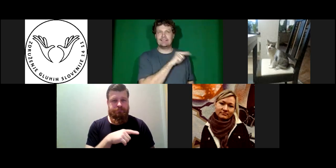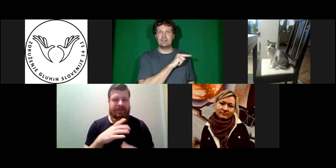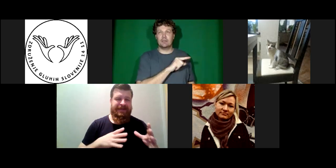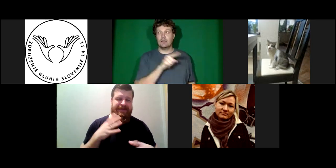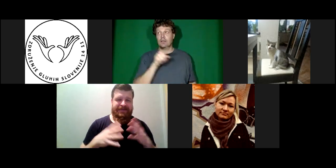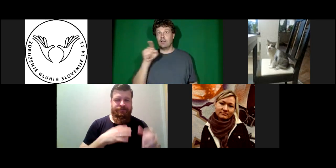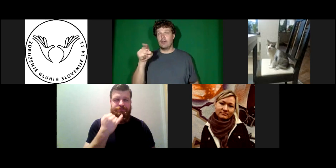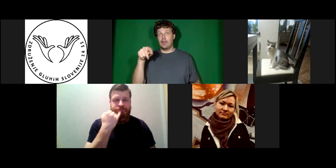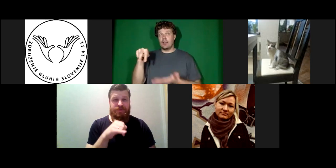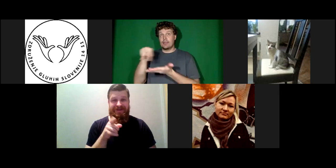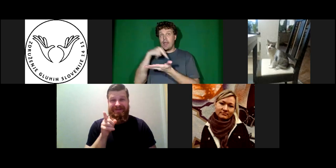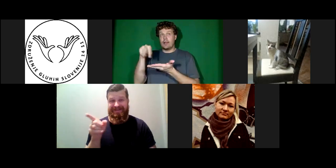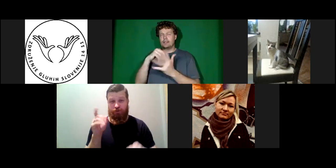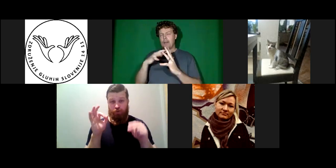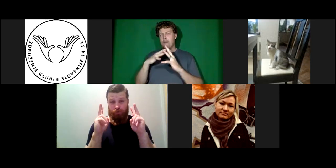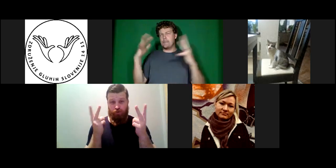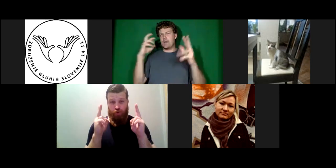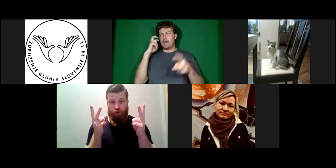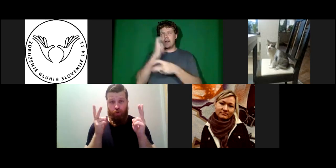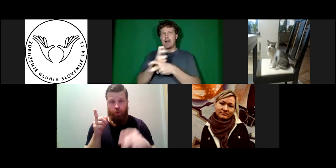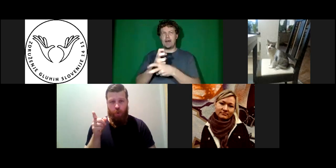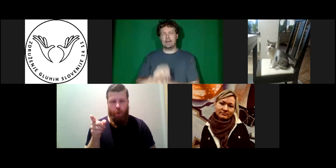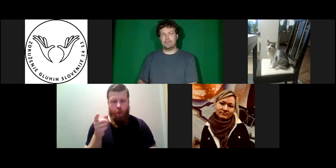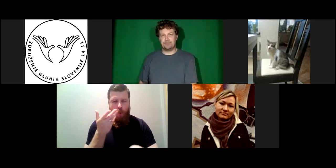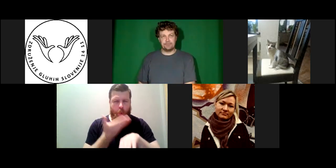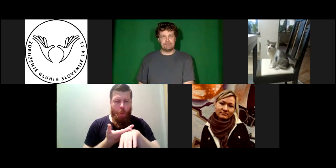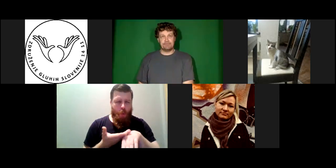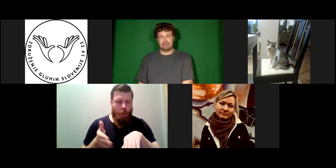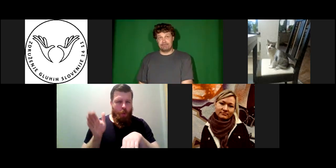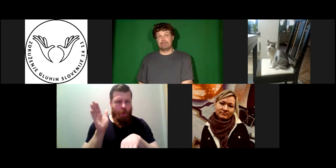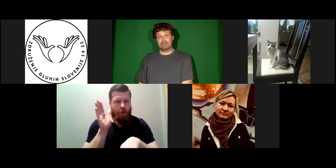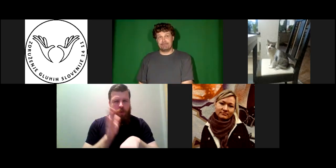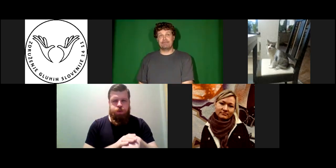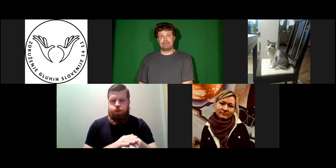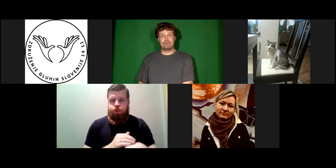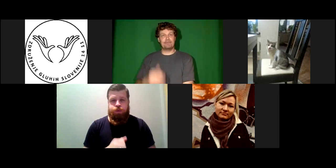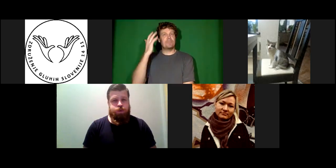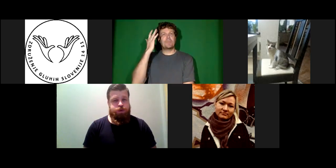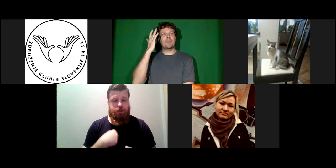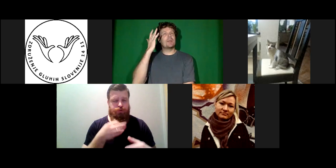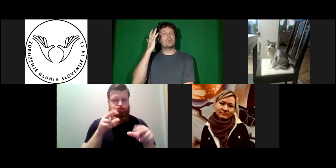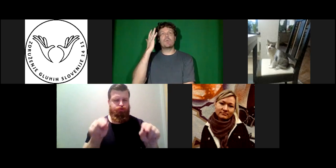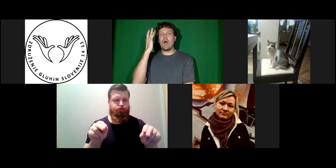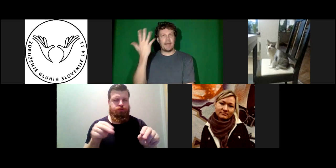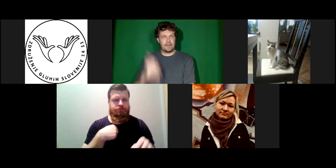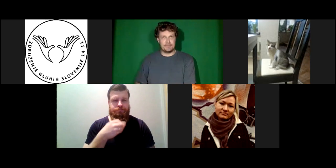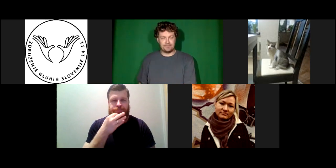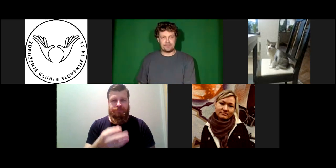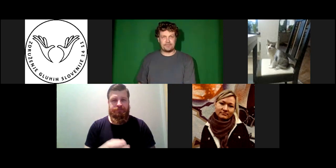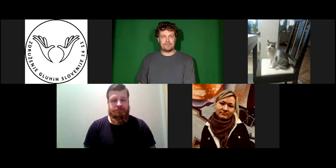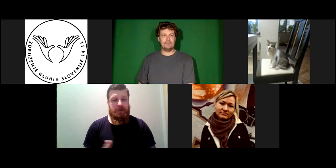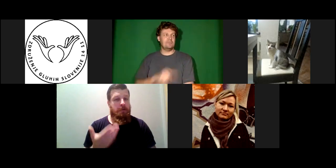to dance training, I can tell you the basketball training was a piece of cake. Dance training was a lot